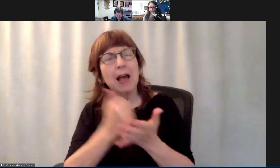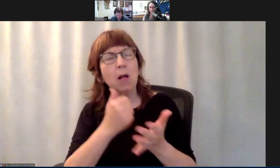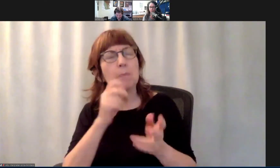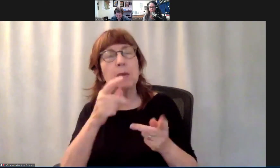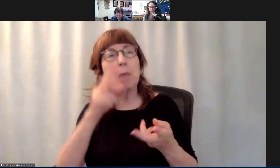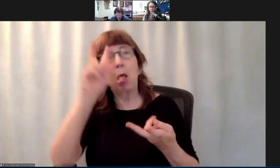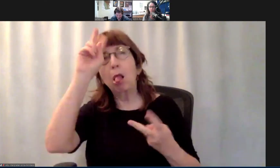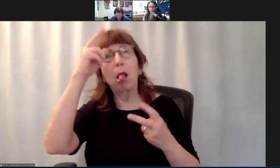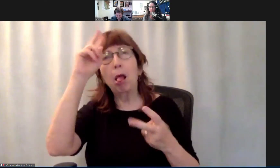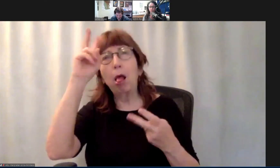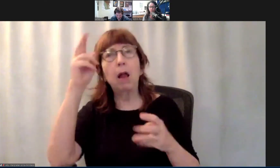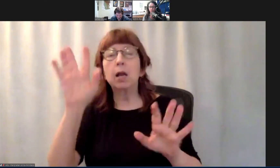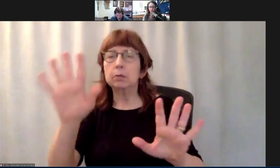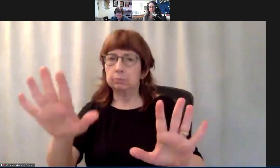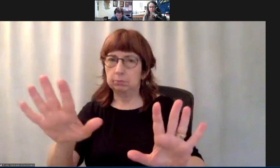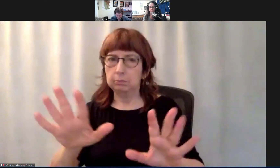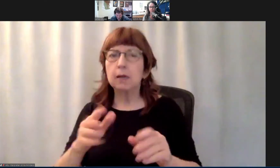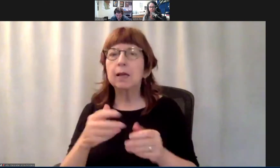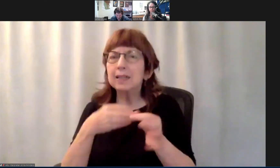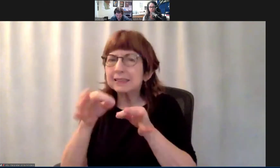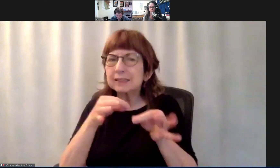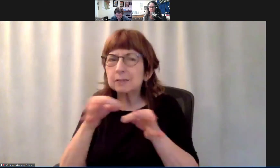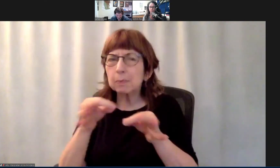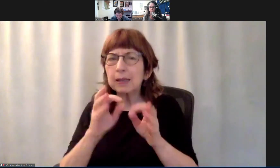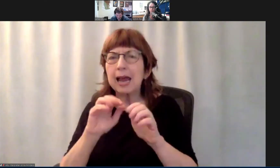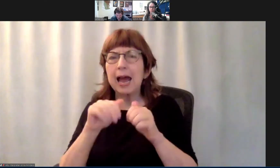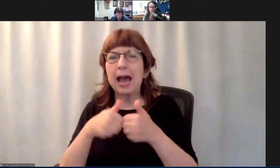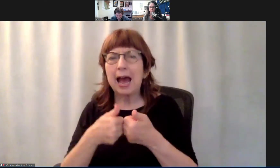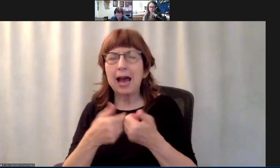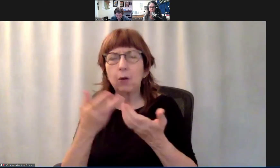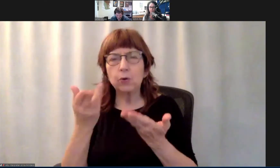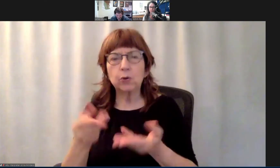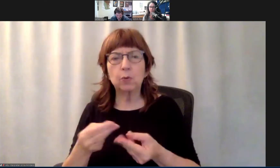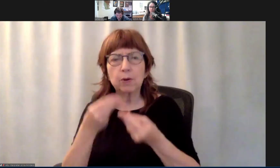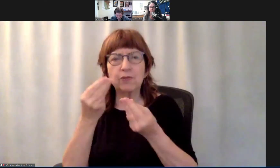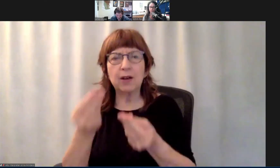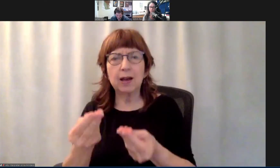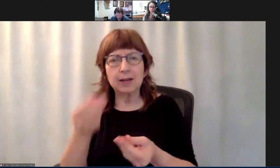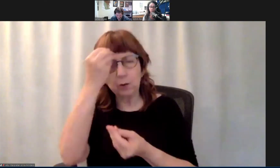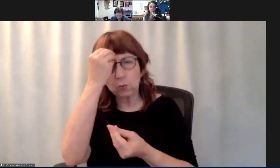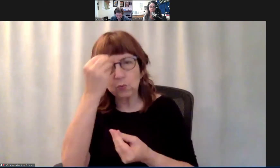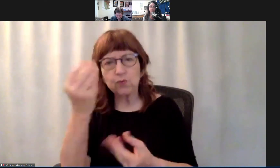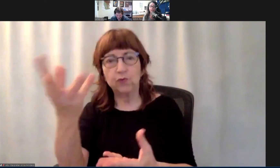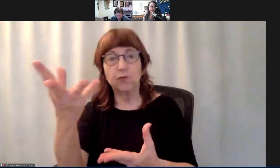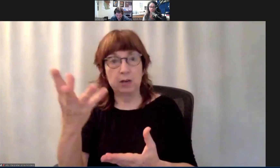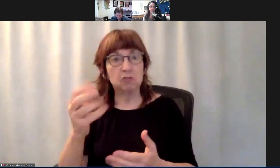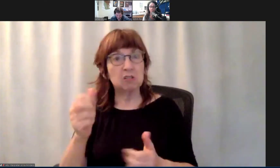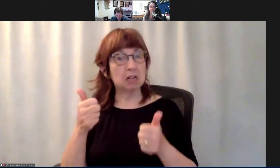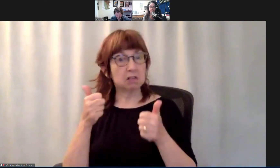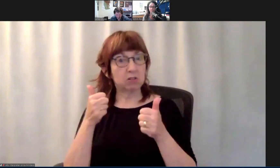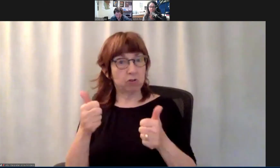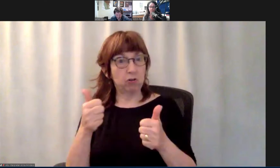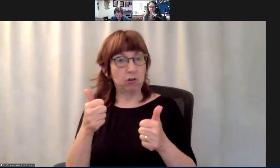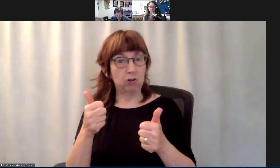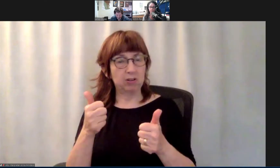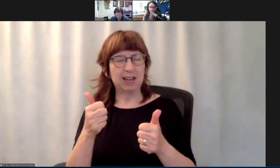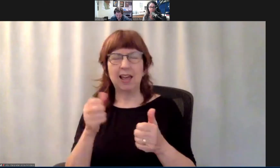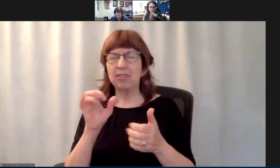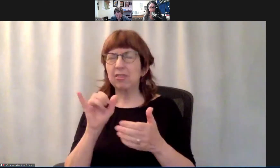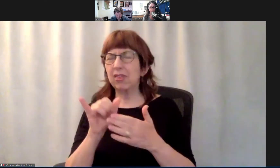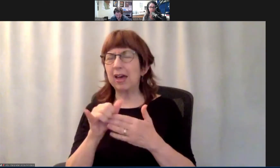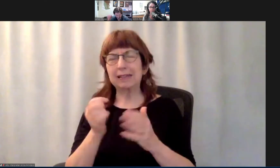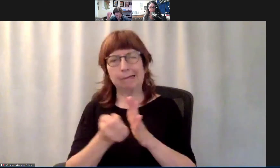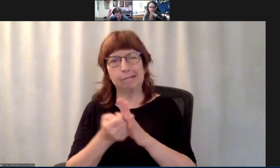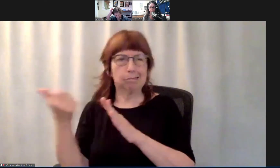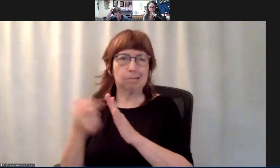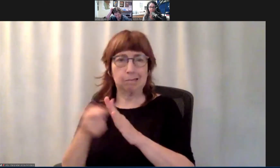tell us how you are providing resources with information that's good that can combat some of this false